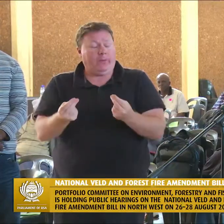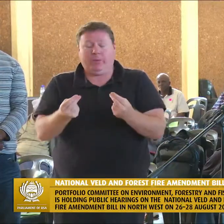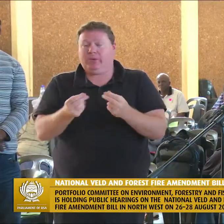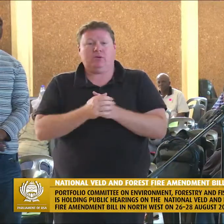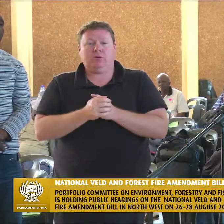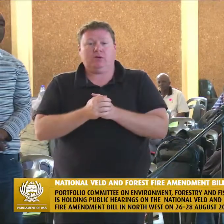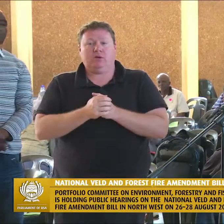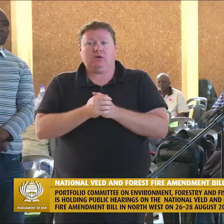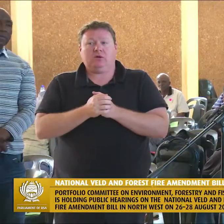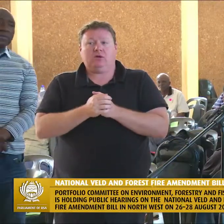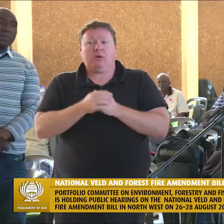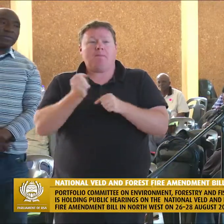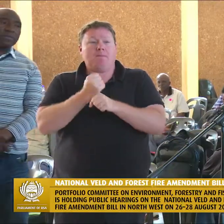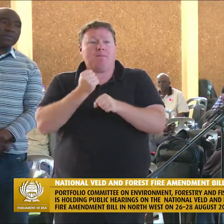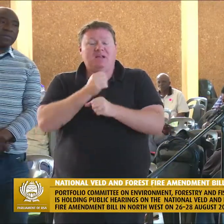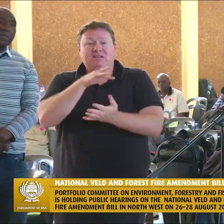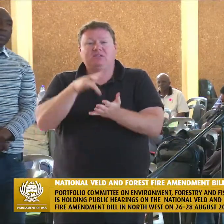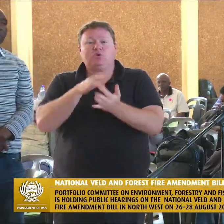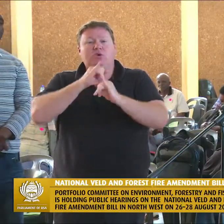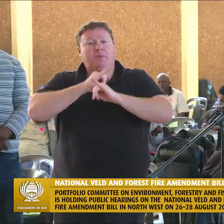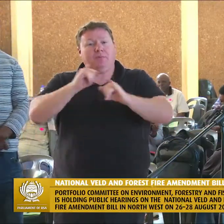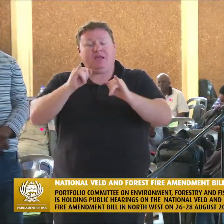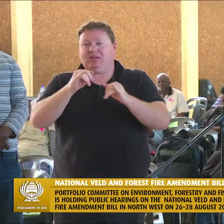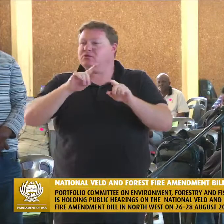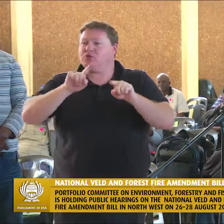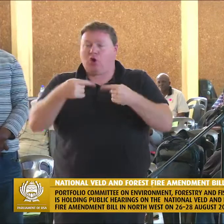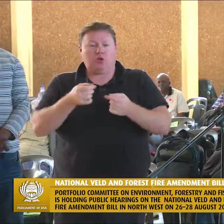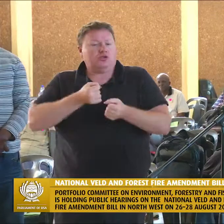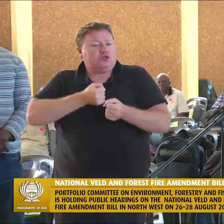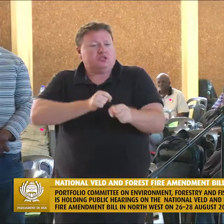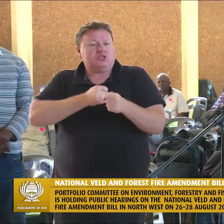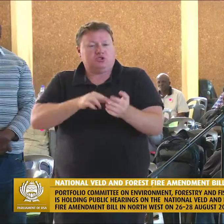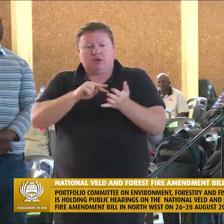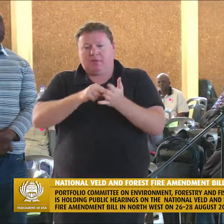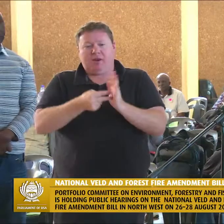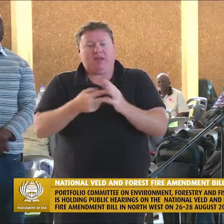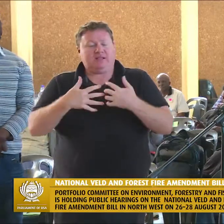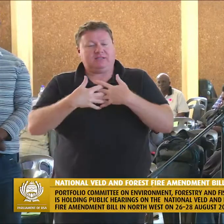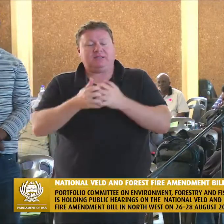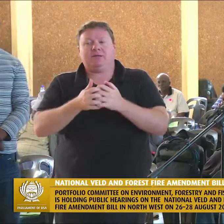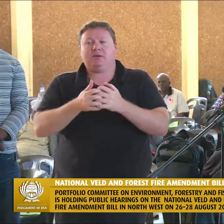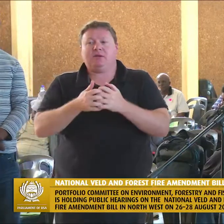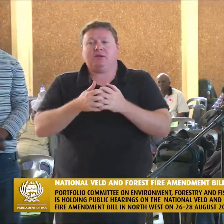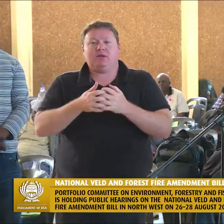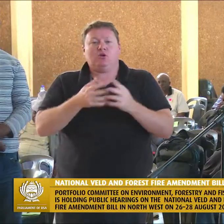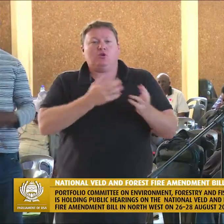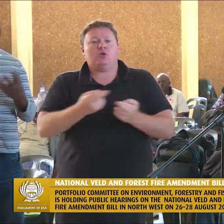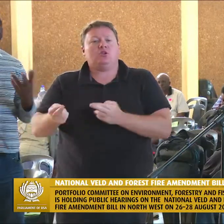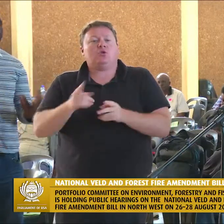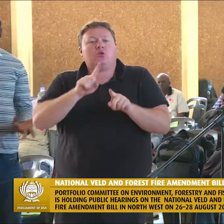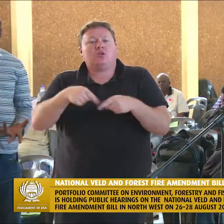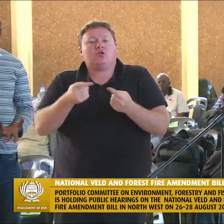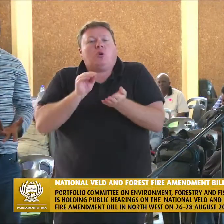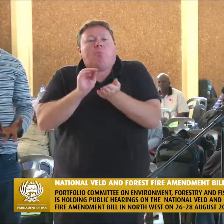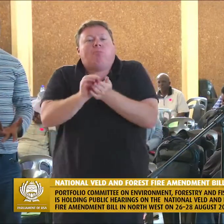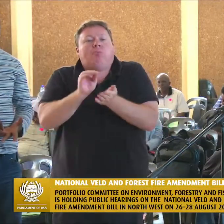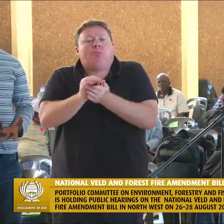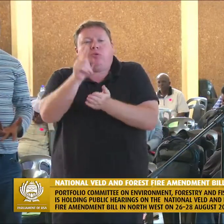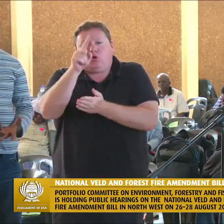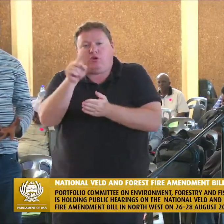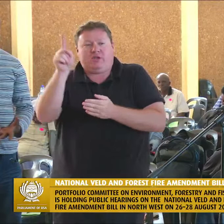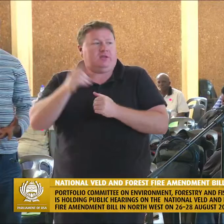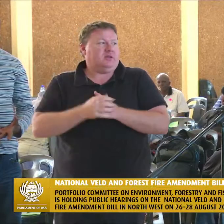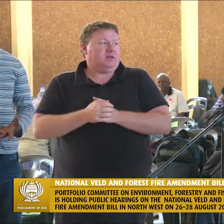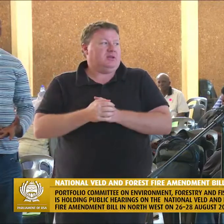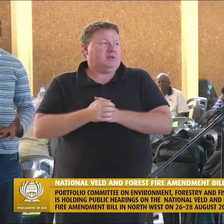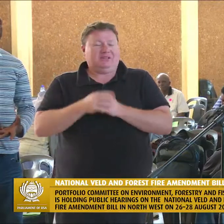then therefore disposition you to strategically plan meaningfully so and allocate the rightful kind of resources so maybe let's look at how